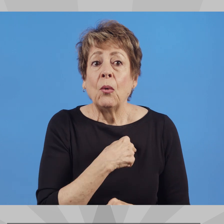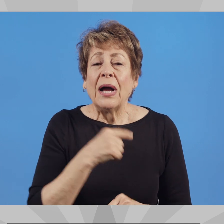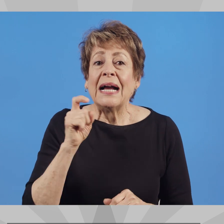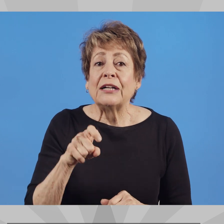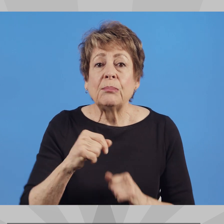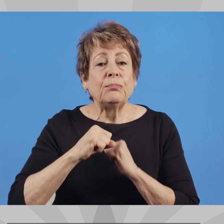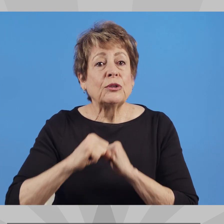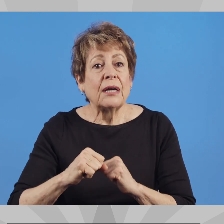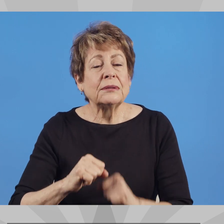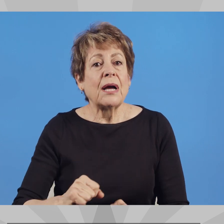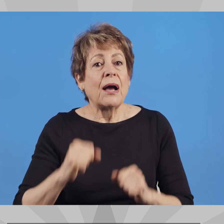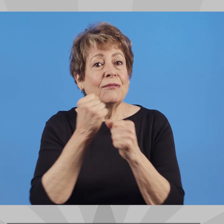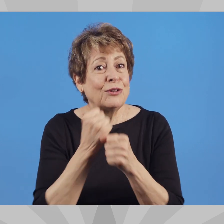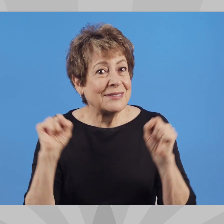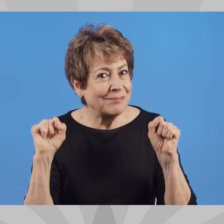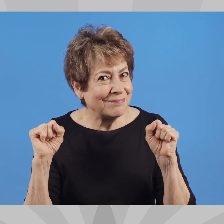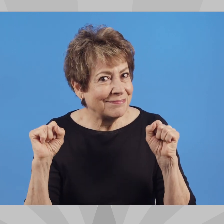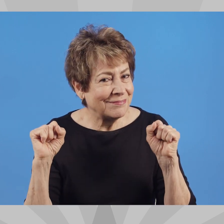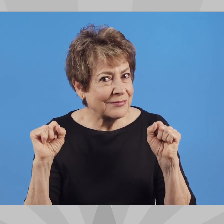We need to protect our democracy.